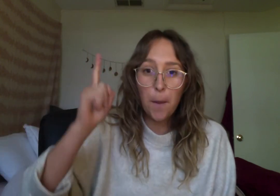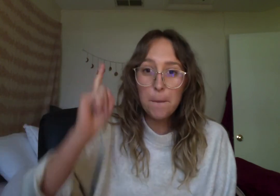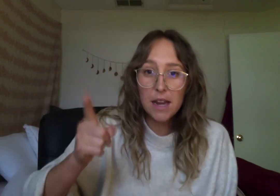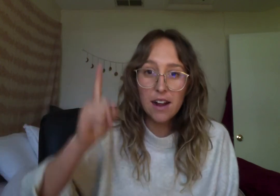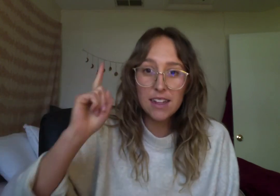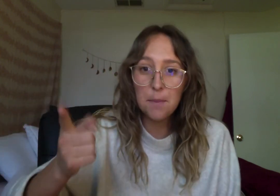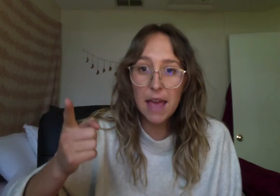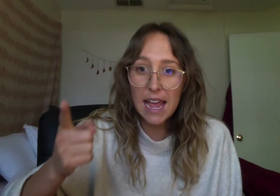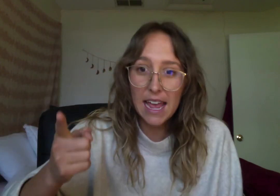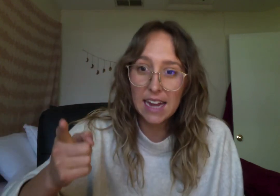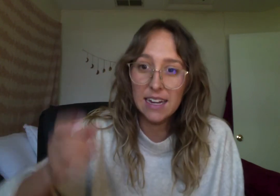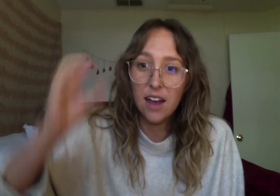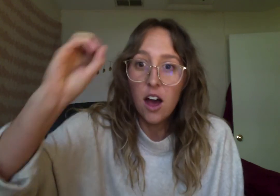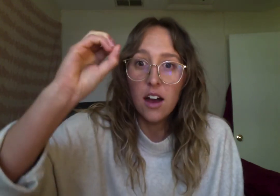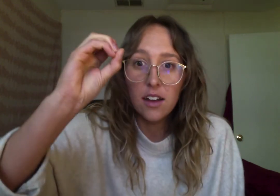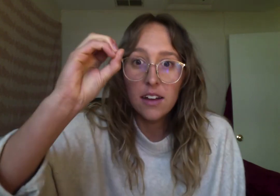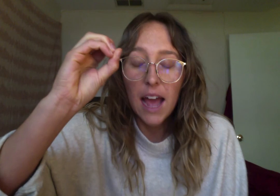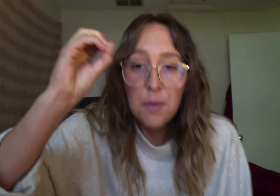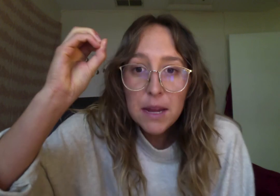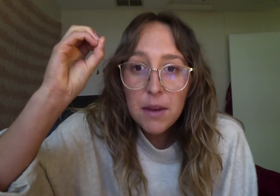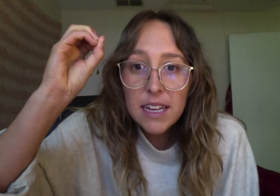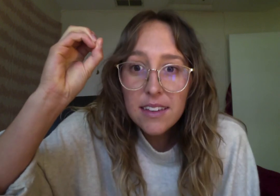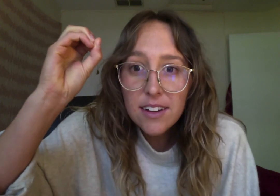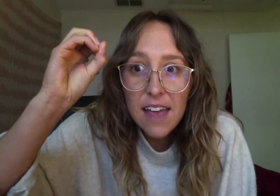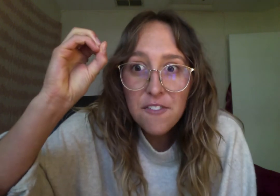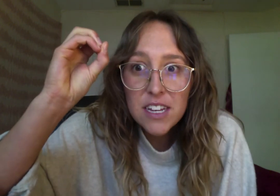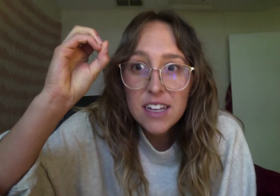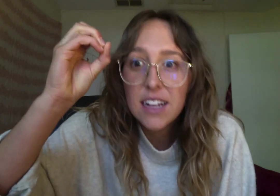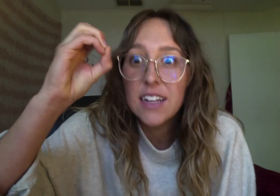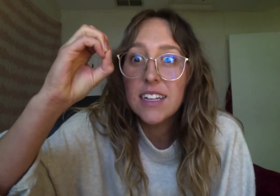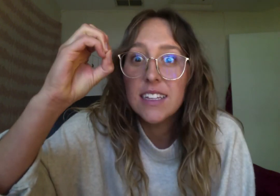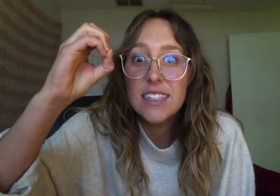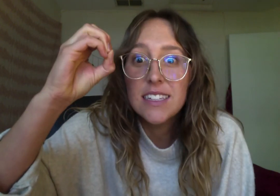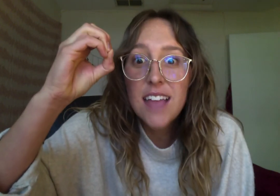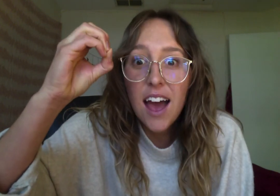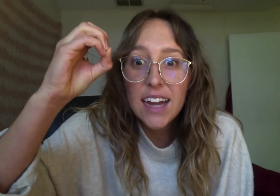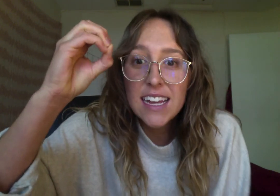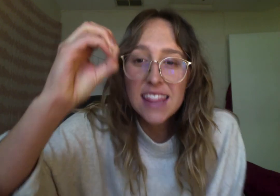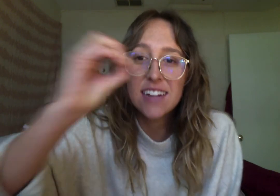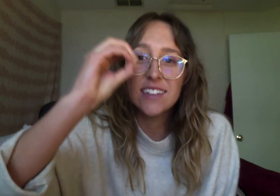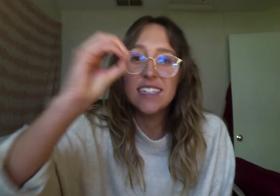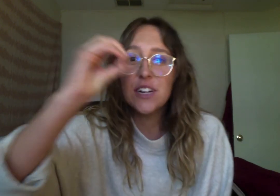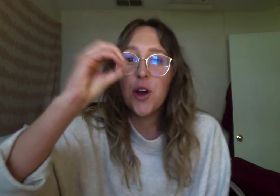jumping on the bed." How many monkeys are left? None.